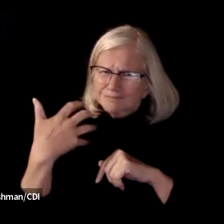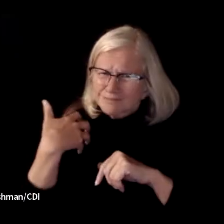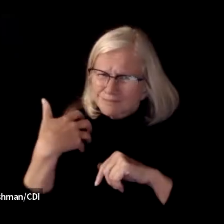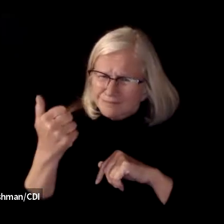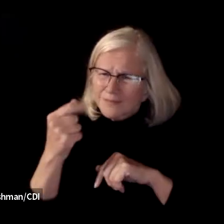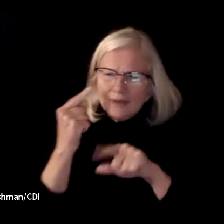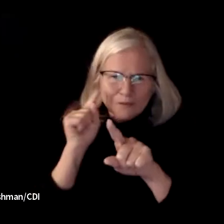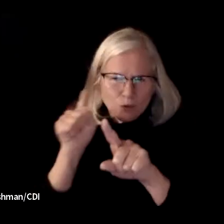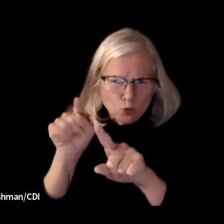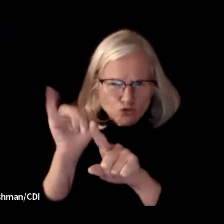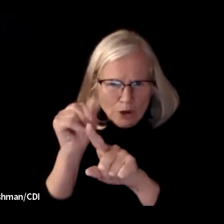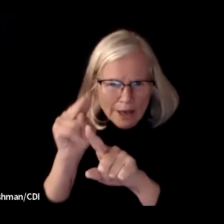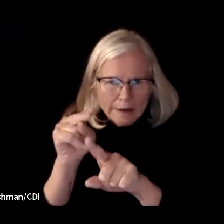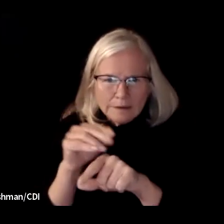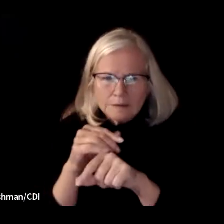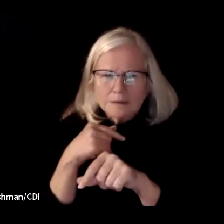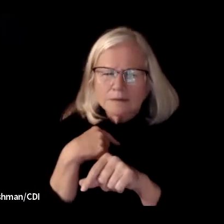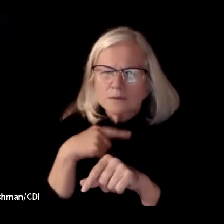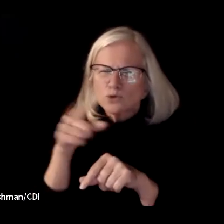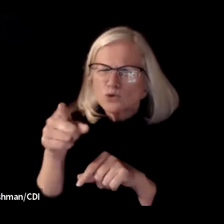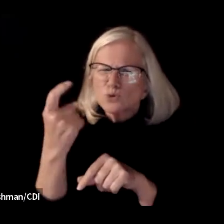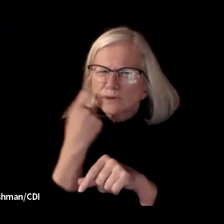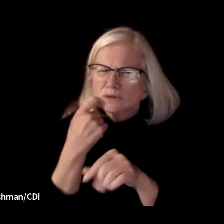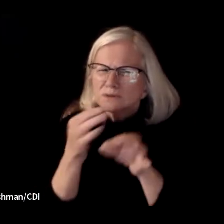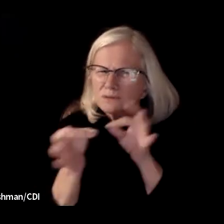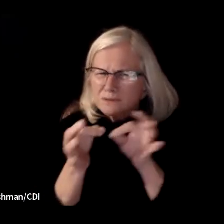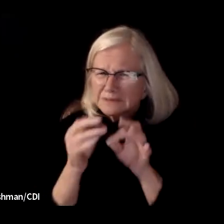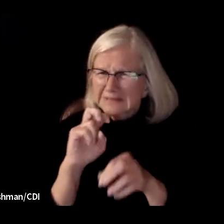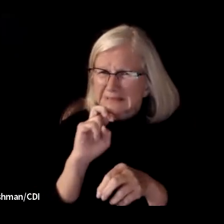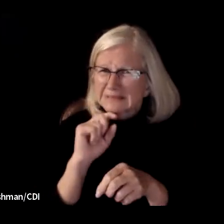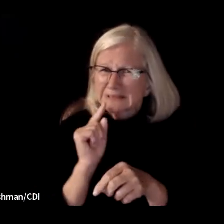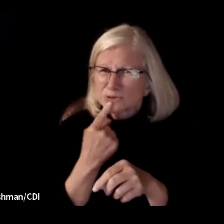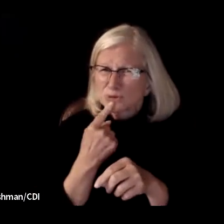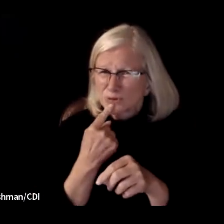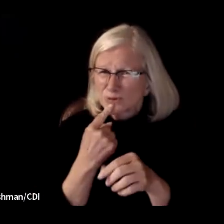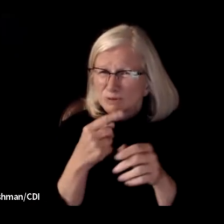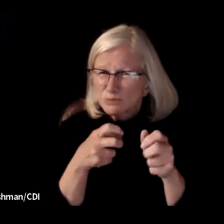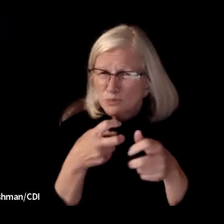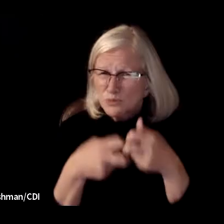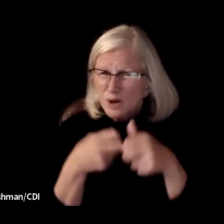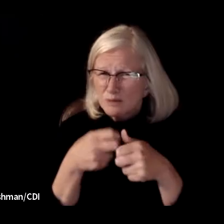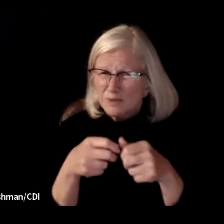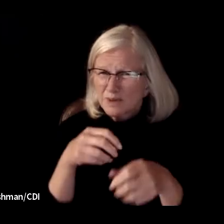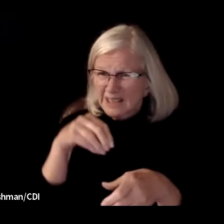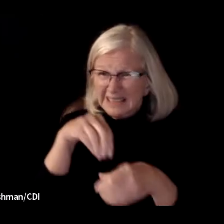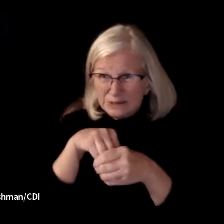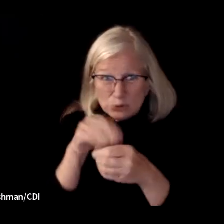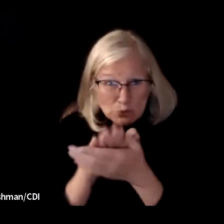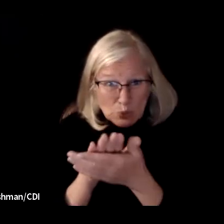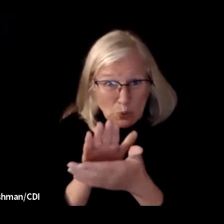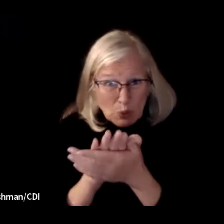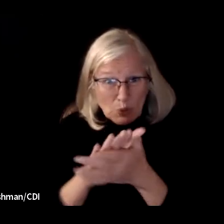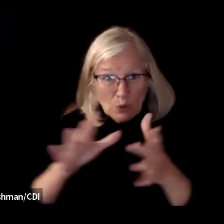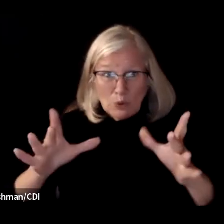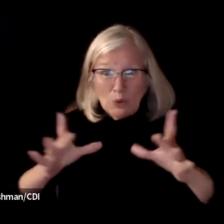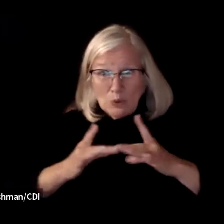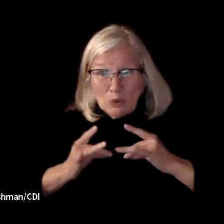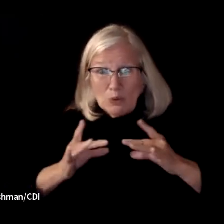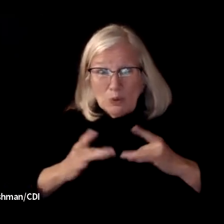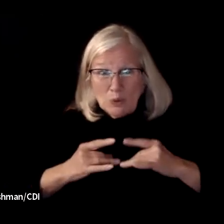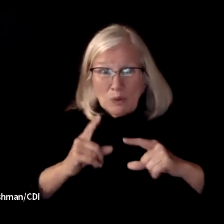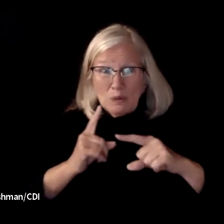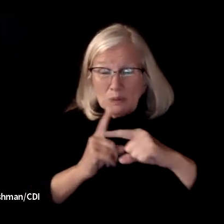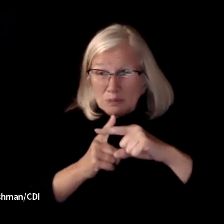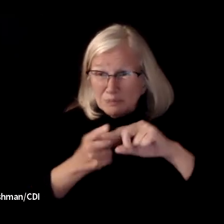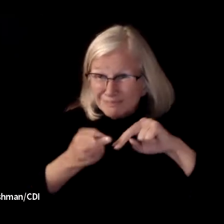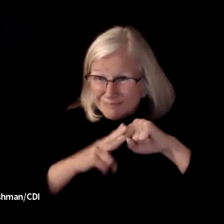outlined some pretty serious problems in terms of infection rates in schools. You outlined, and correct me if I'm being